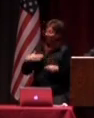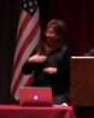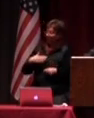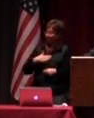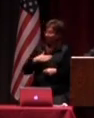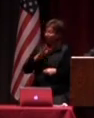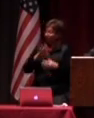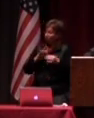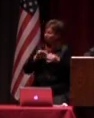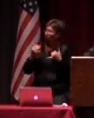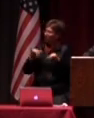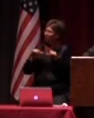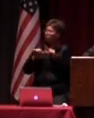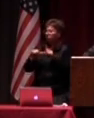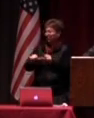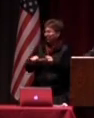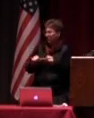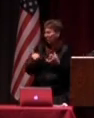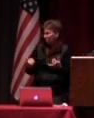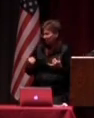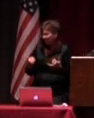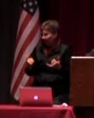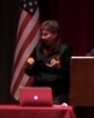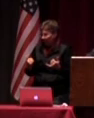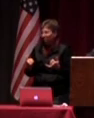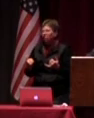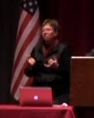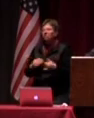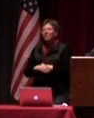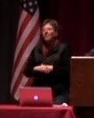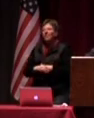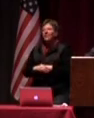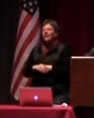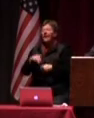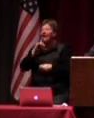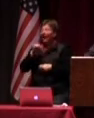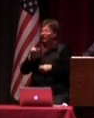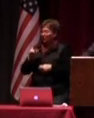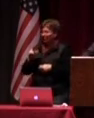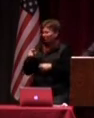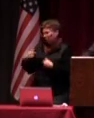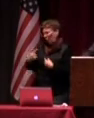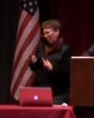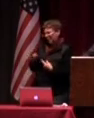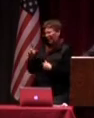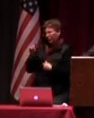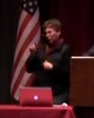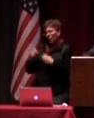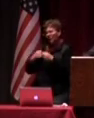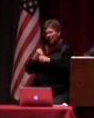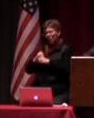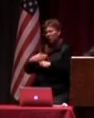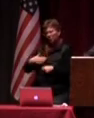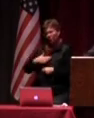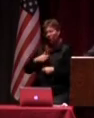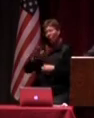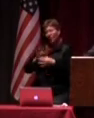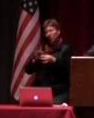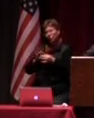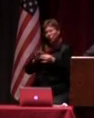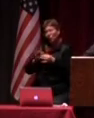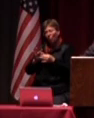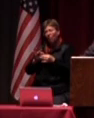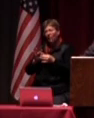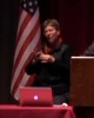today, even if they do so mostly among historians. And actually, over the past 20 years, they've even intensified with the